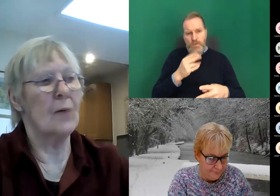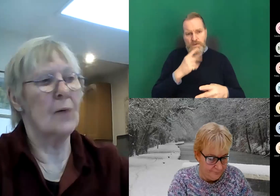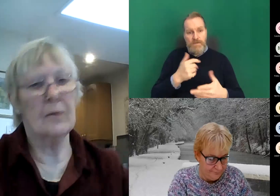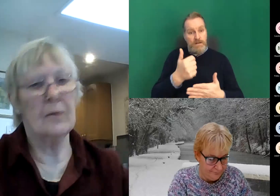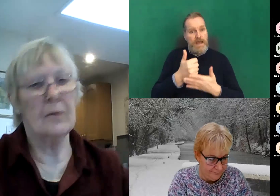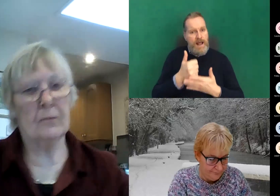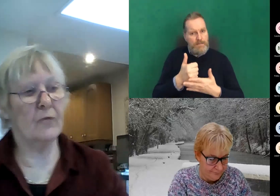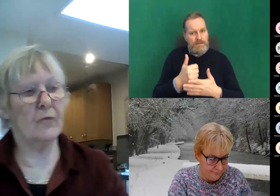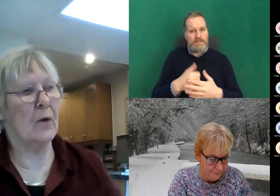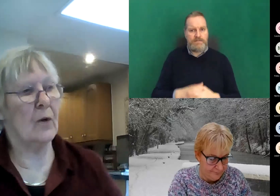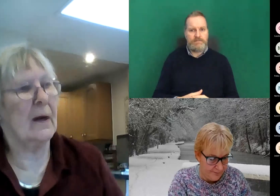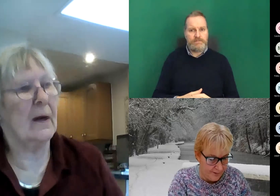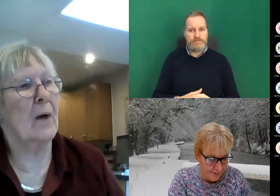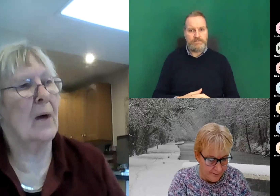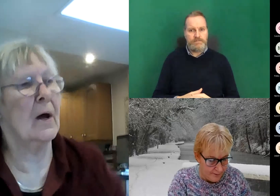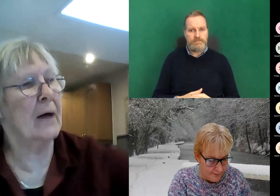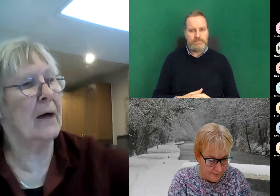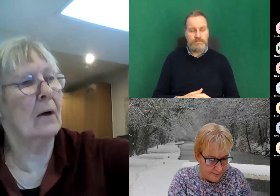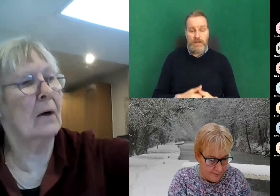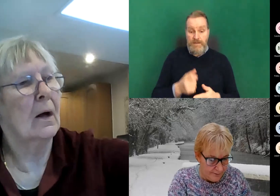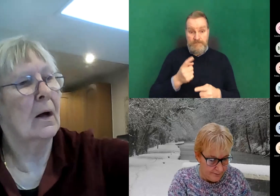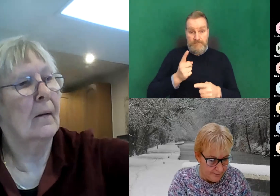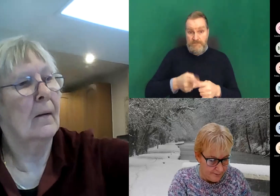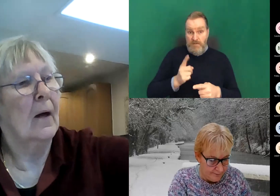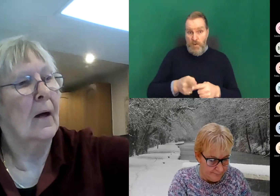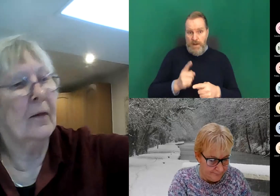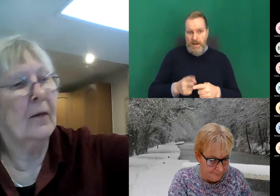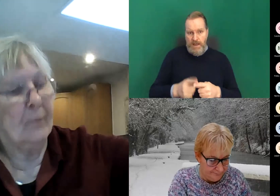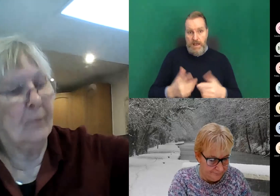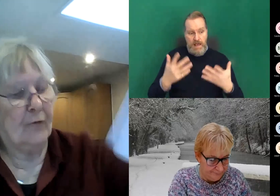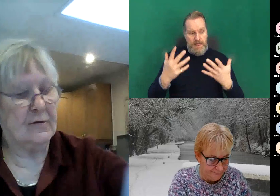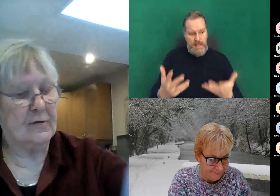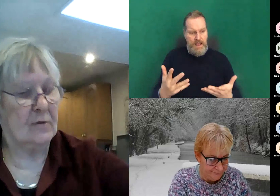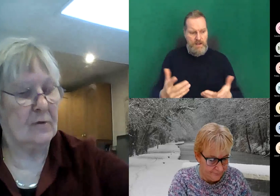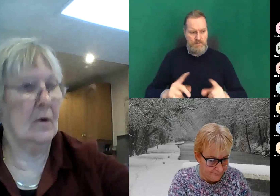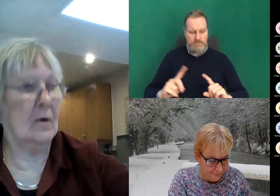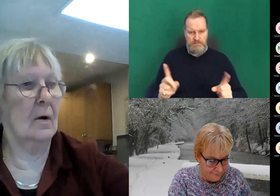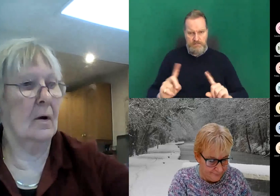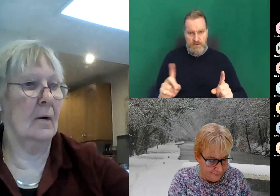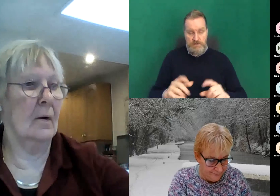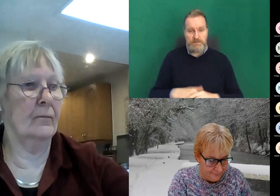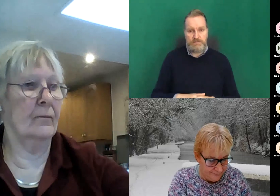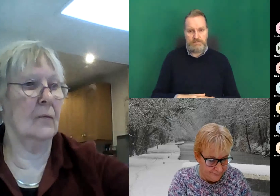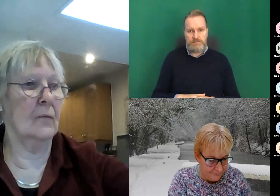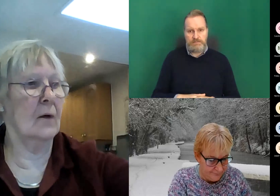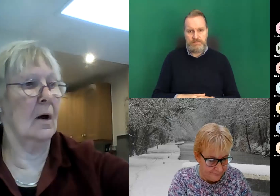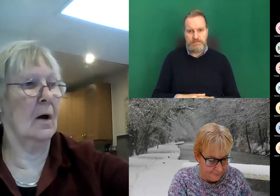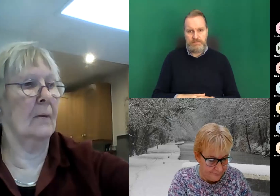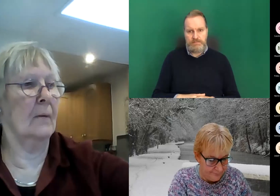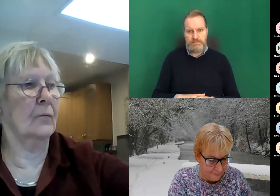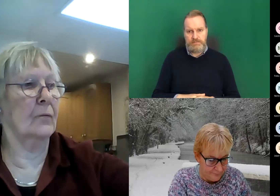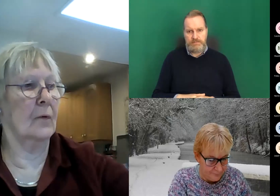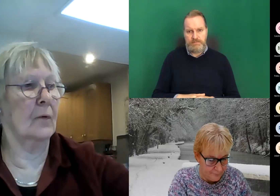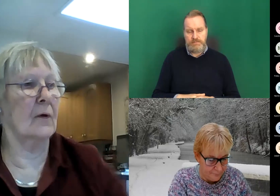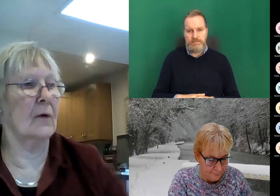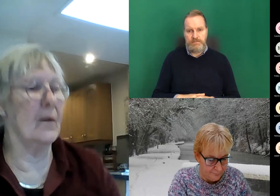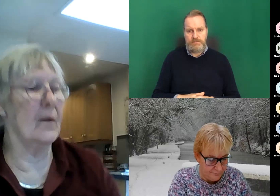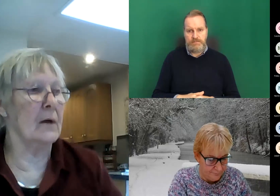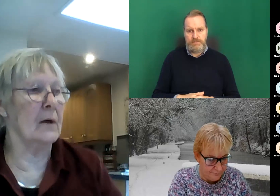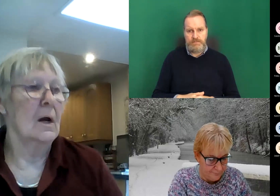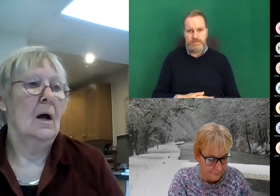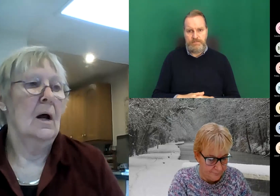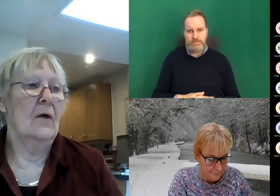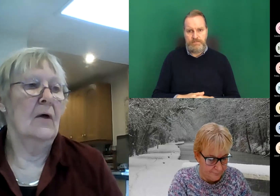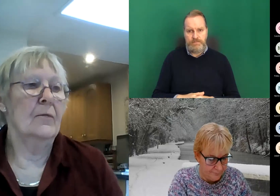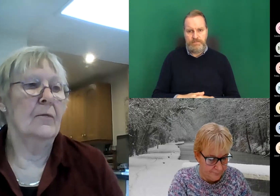So just very quickly where we are now and the threats and how